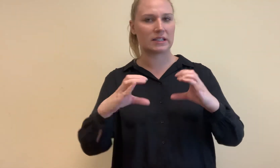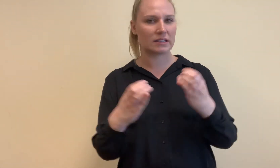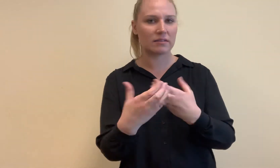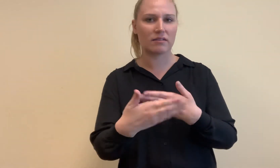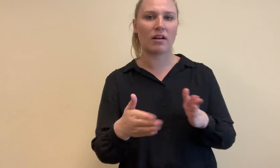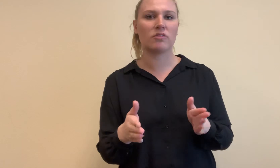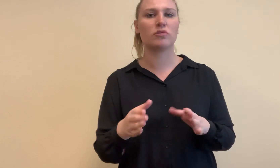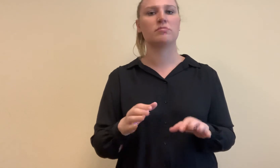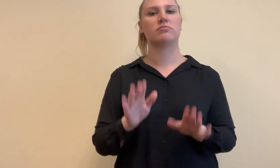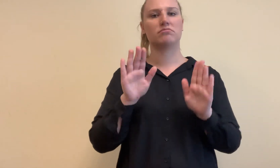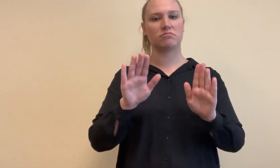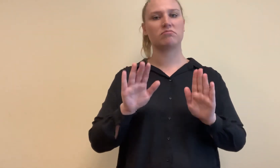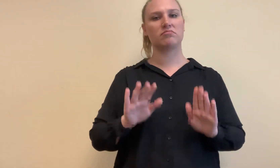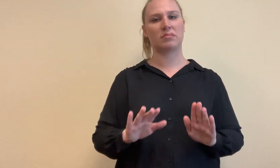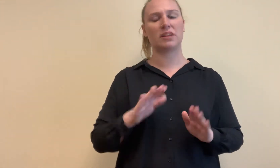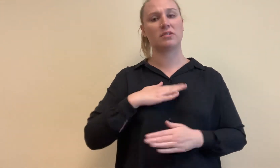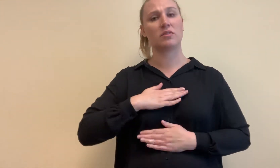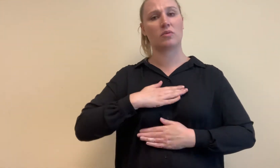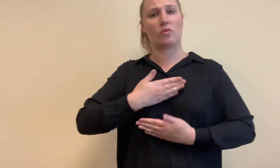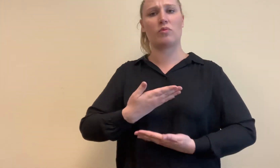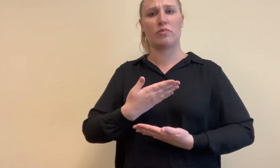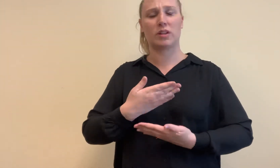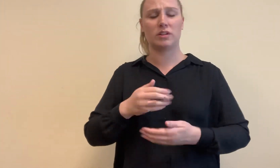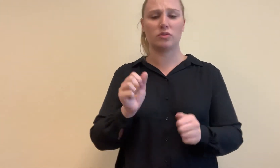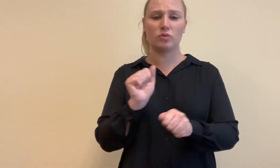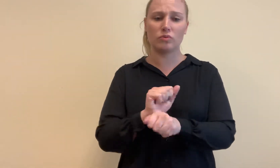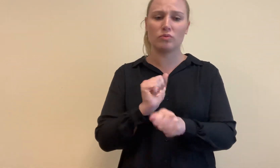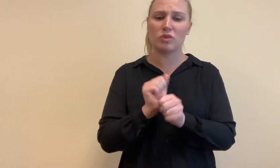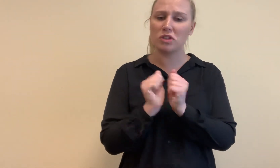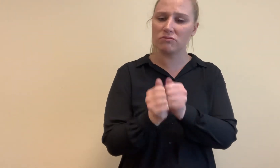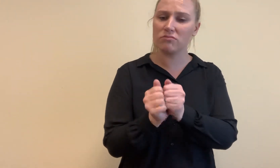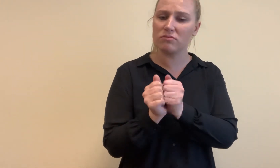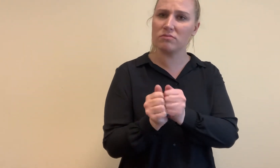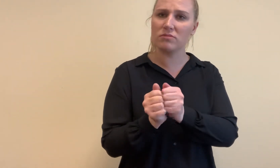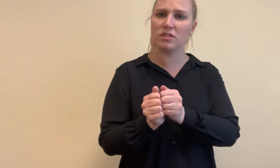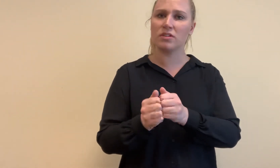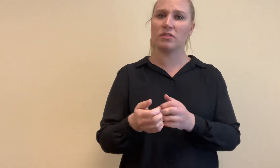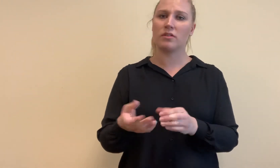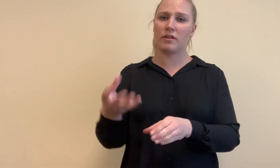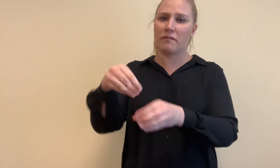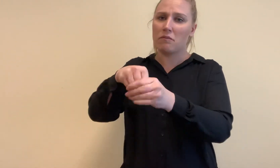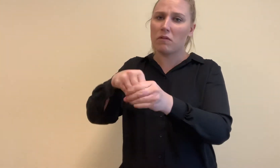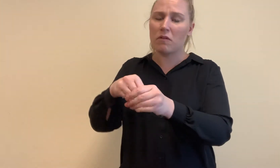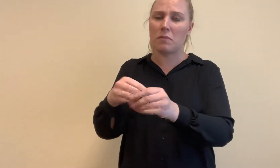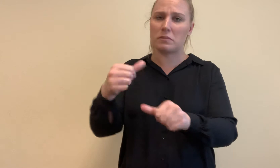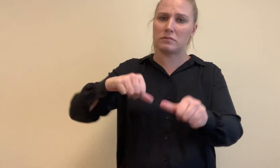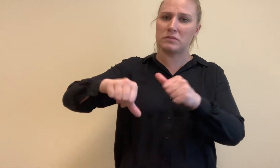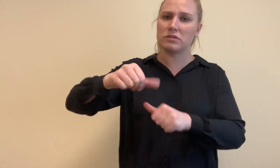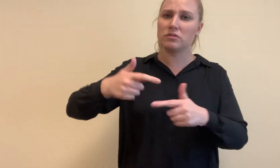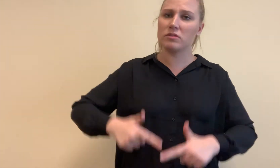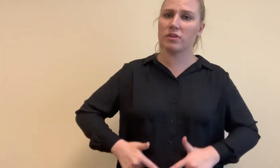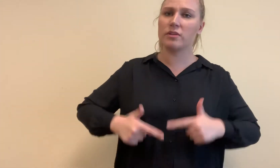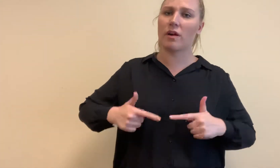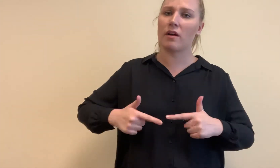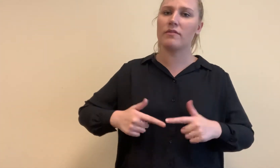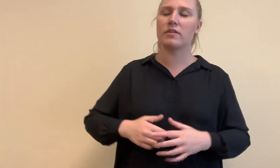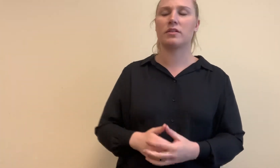the willingness to work together, the investment they have in each other's lives, and though we have much work to